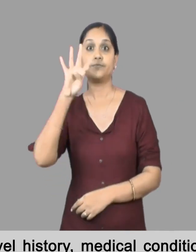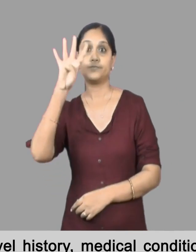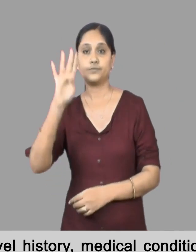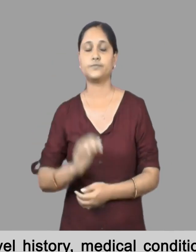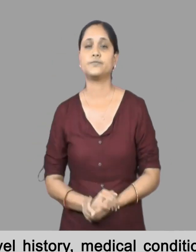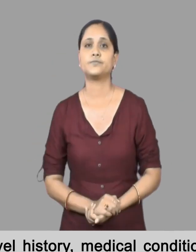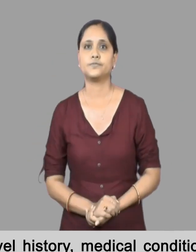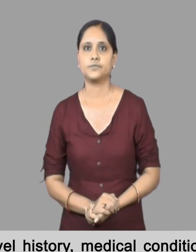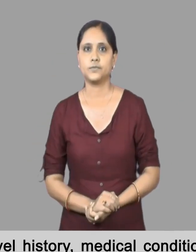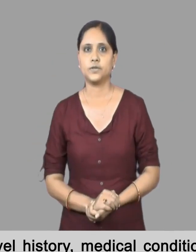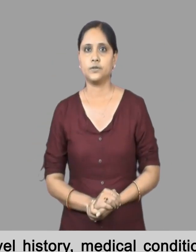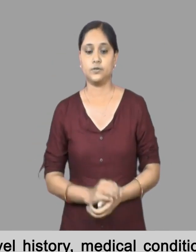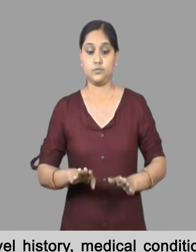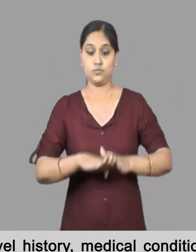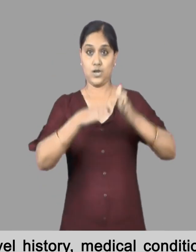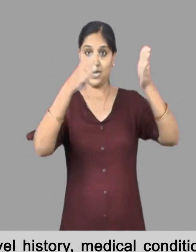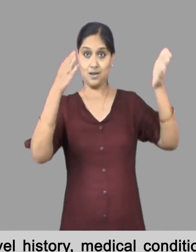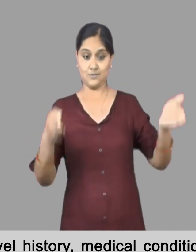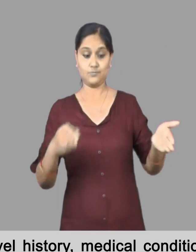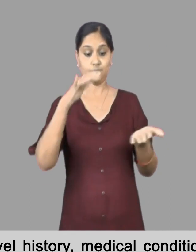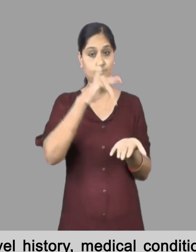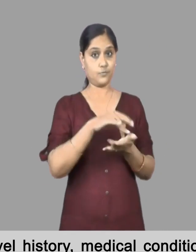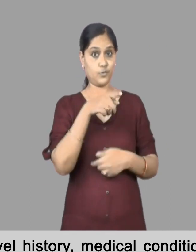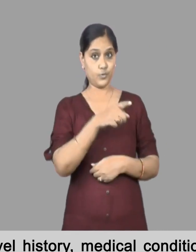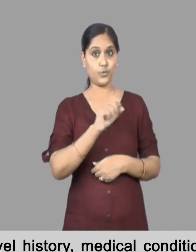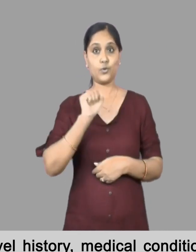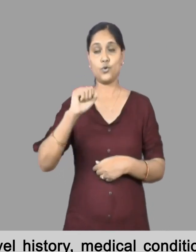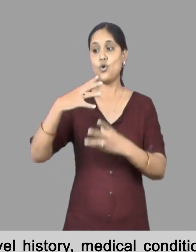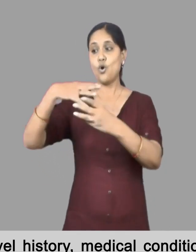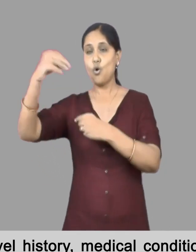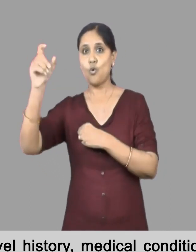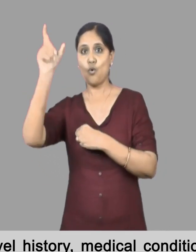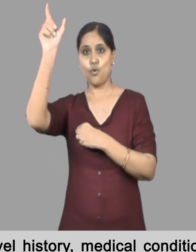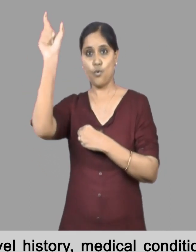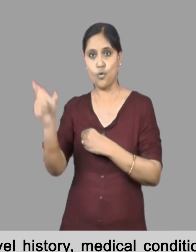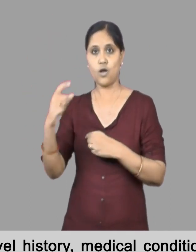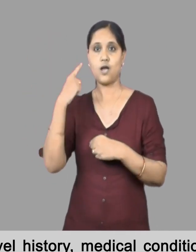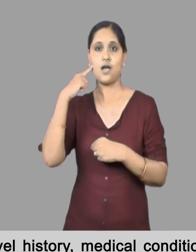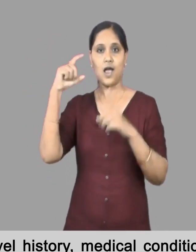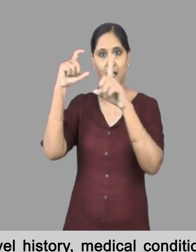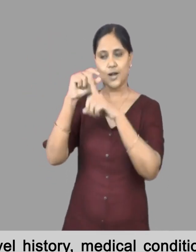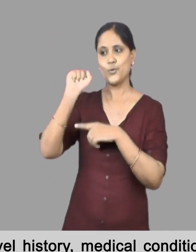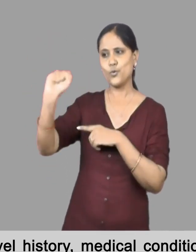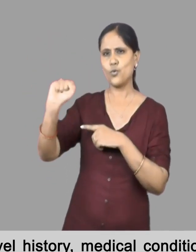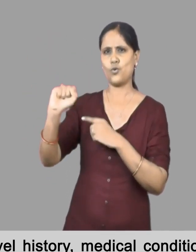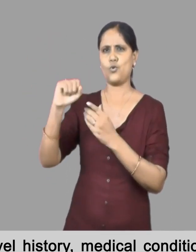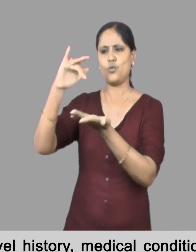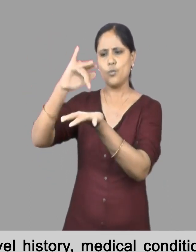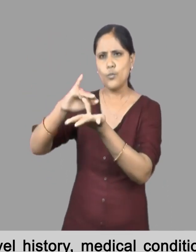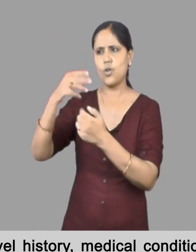Point 4. Guests to provide their details like travel history, medical